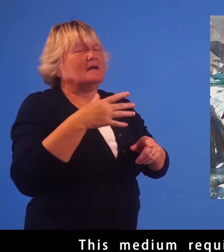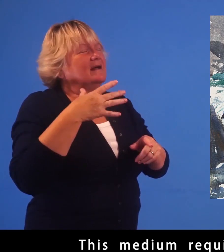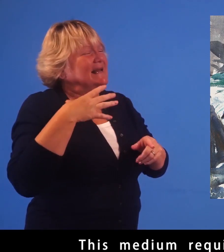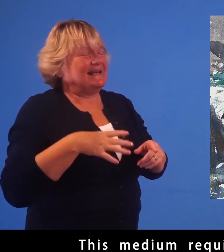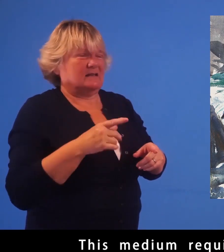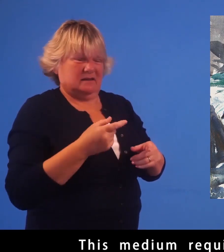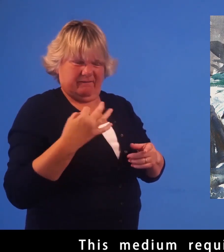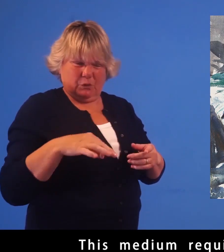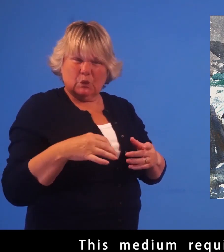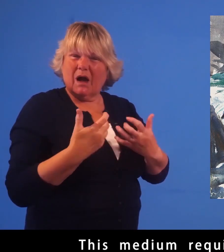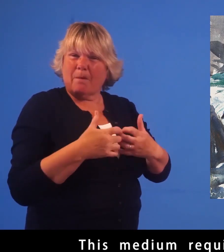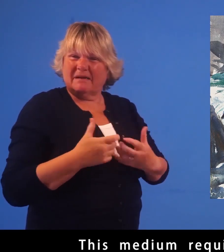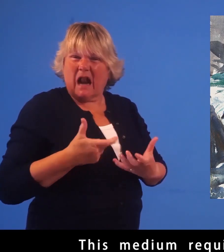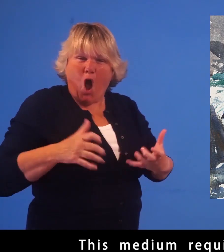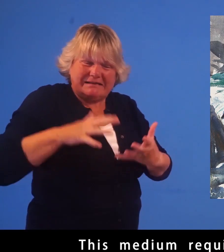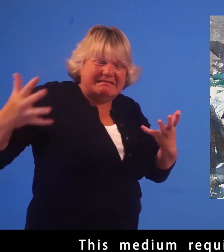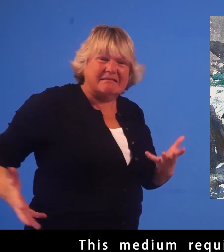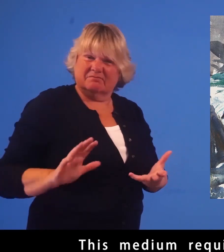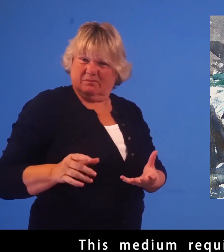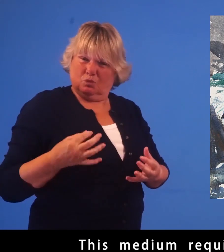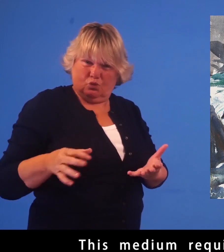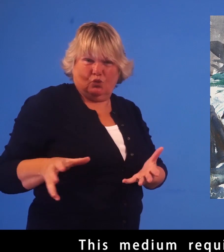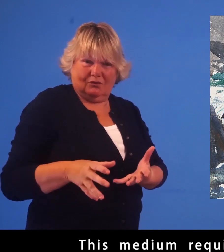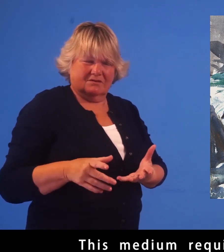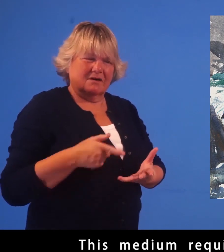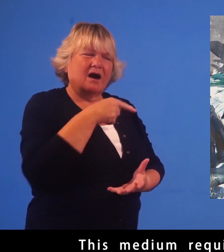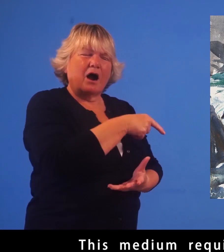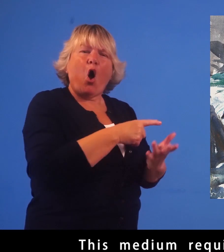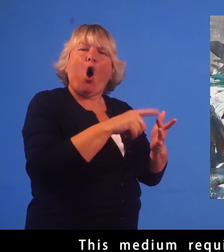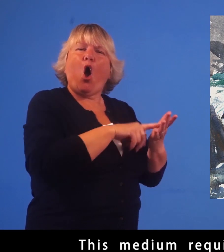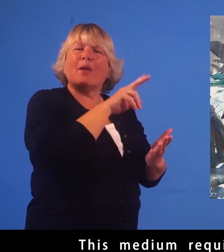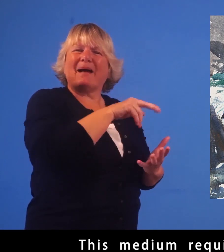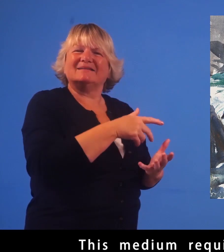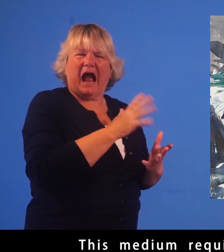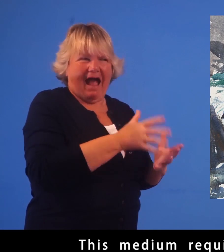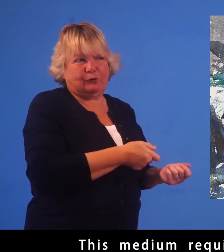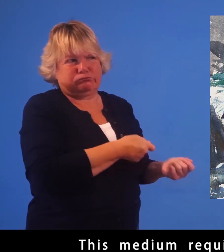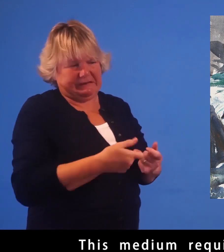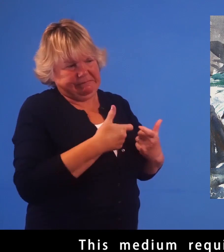This medium required little equipment or planning compared to oil painting.